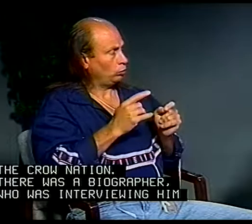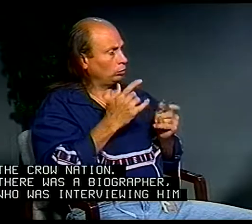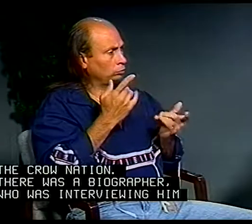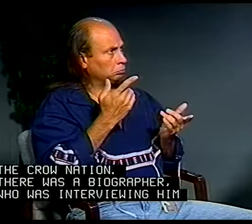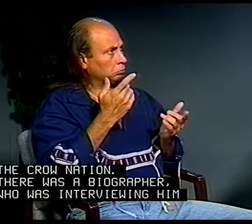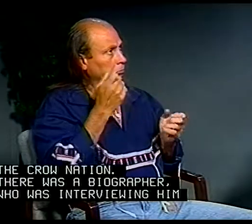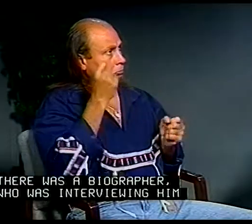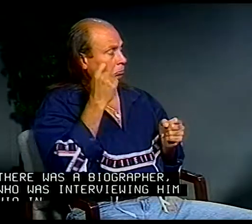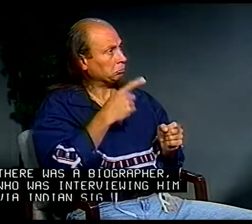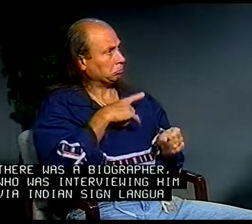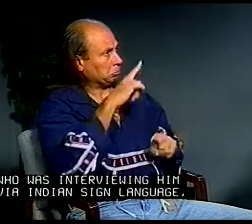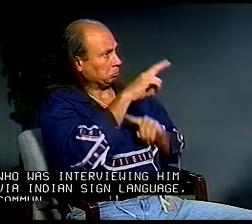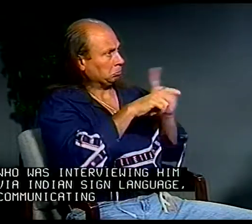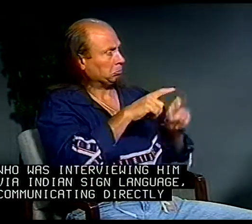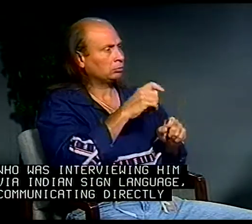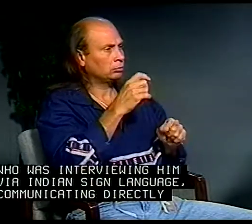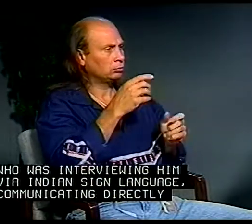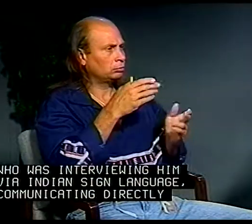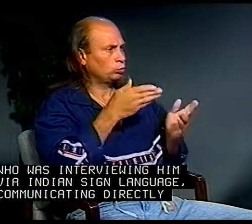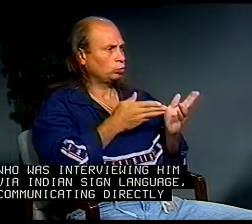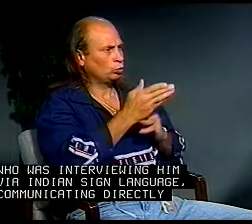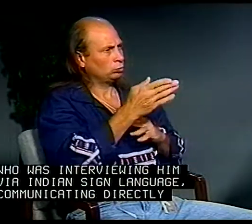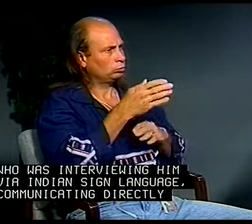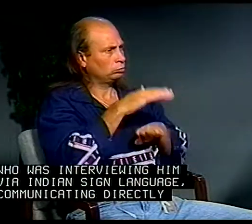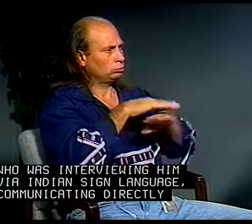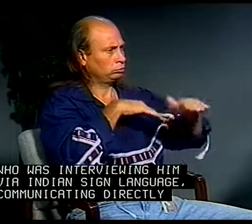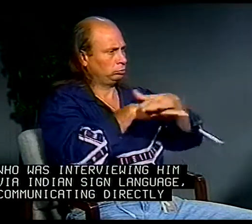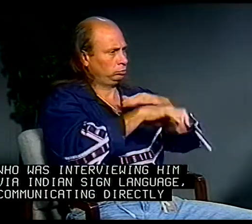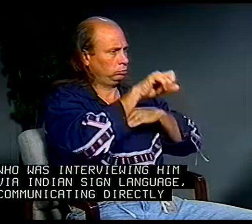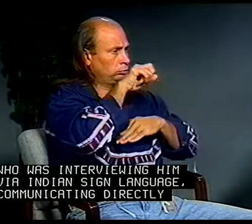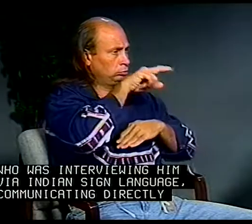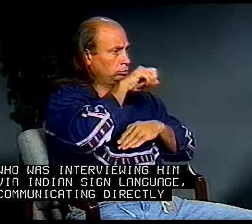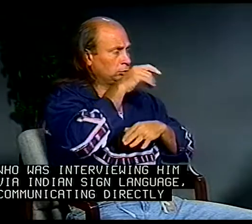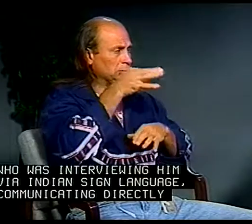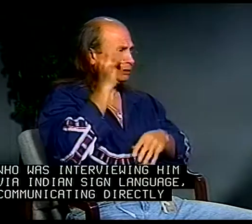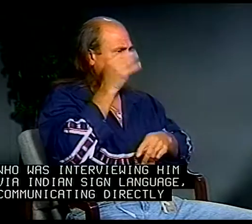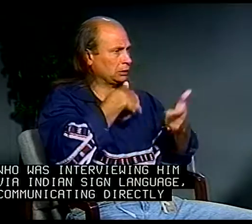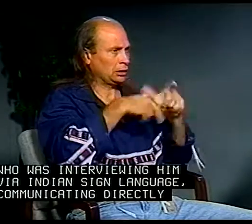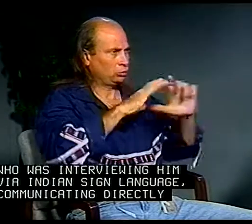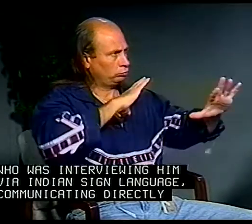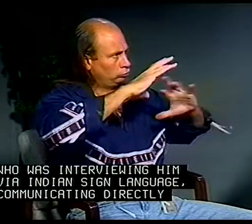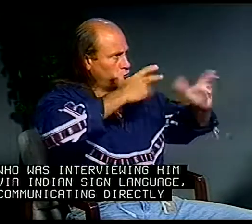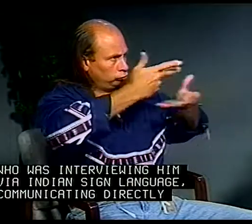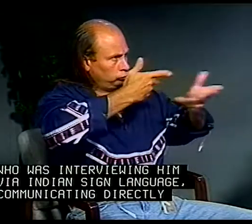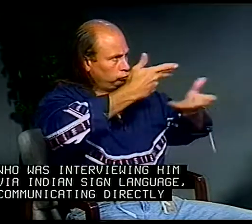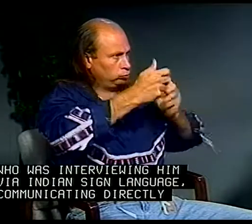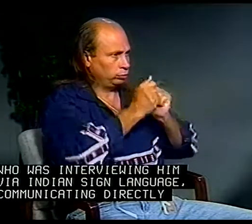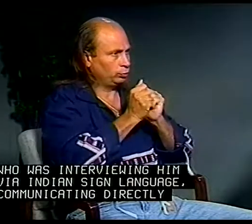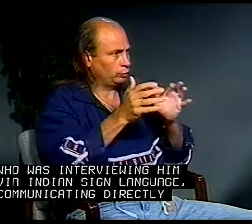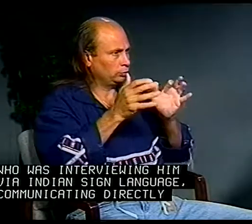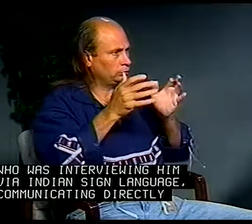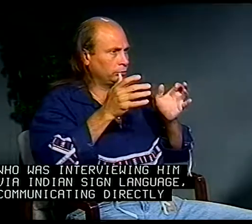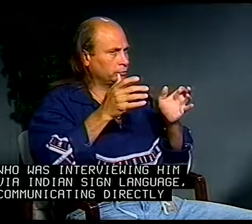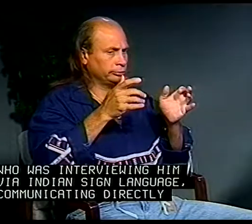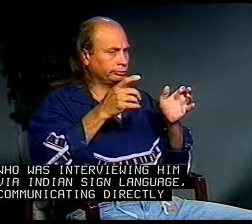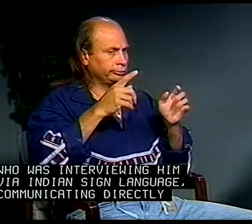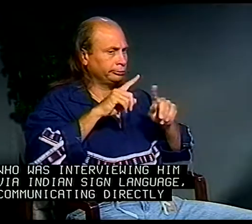And there was a biographer who was interviewing him via Indian Sign